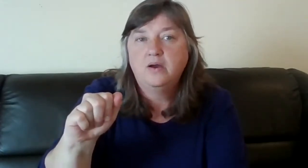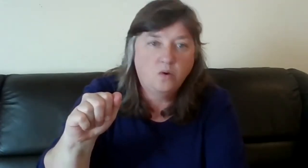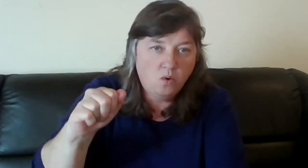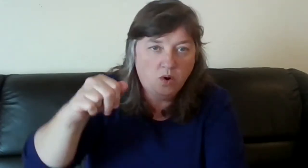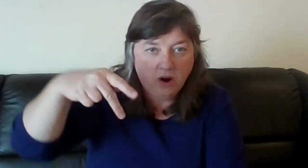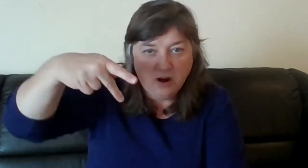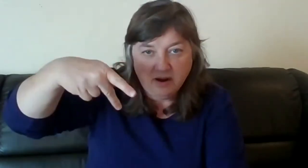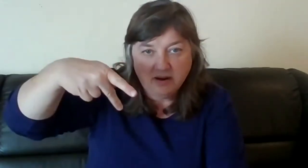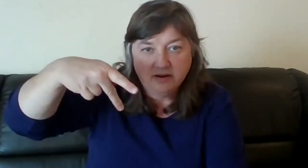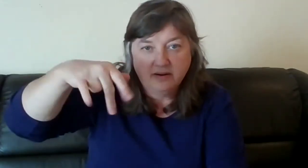or